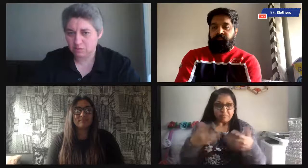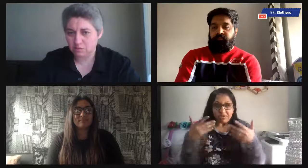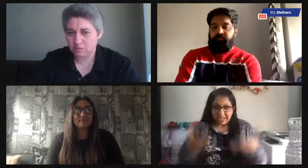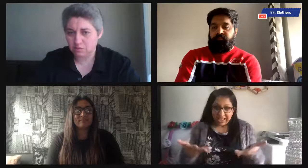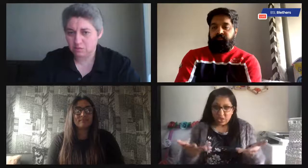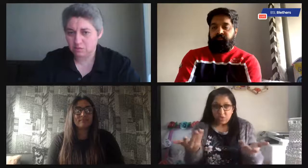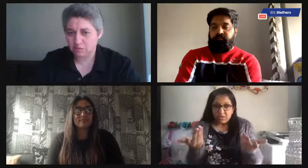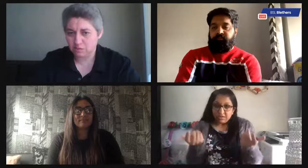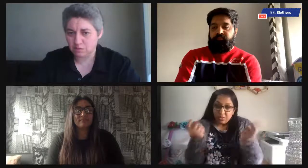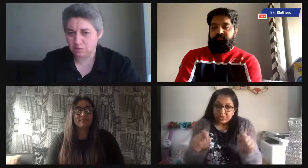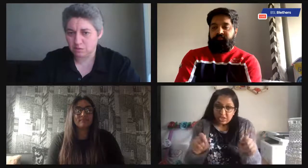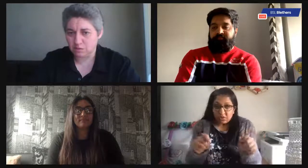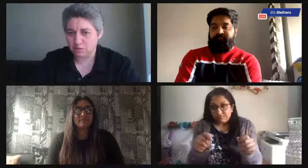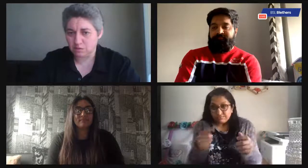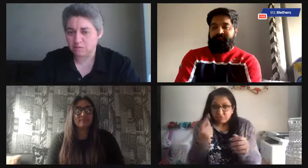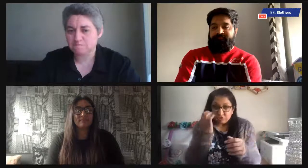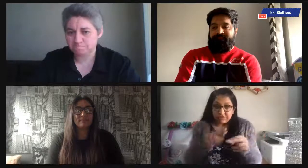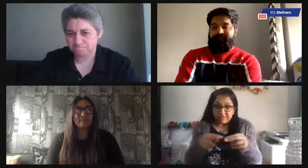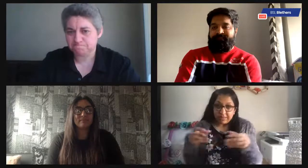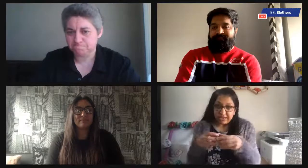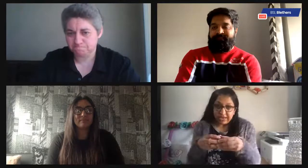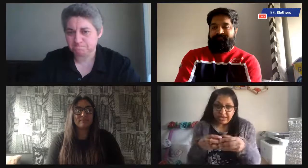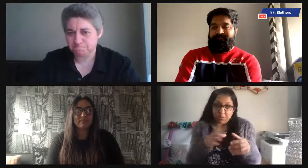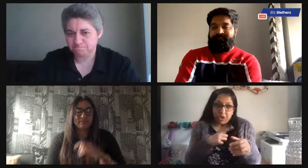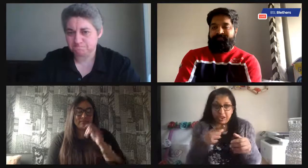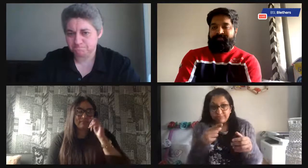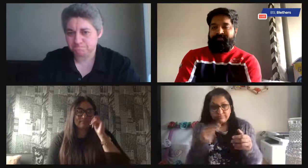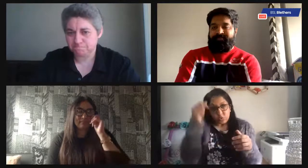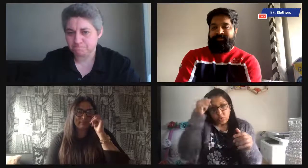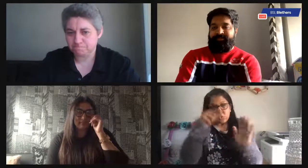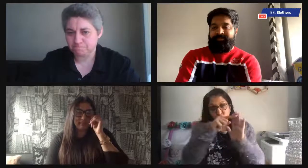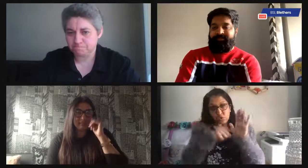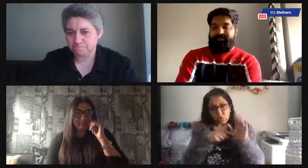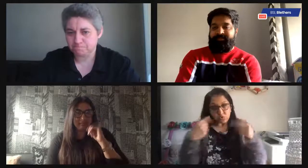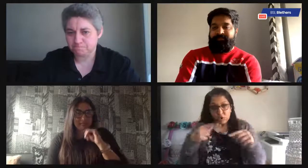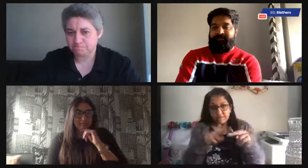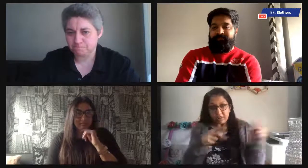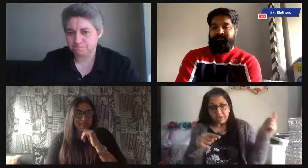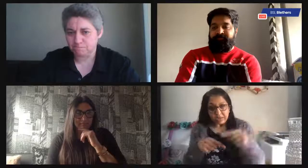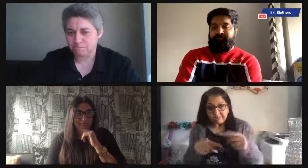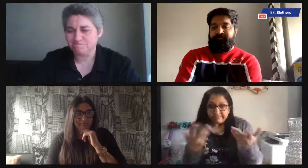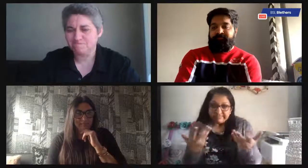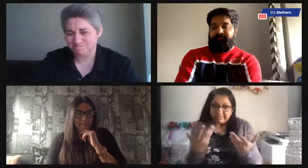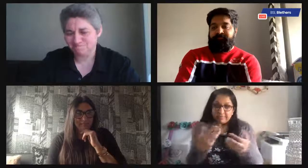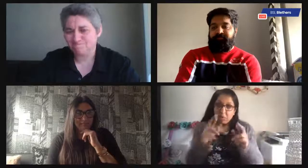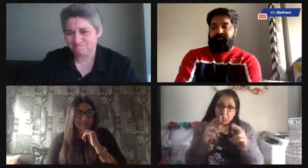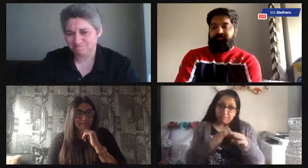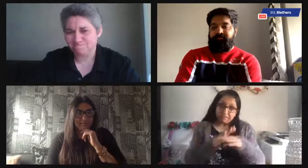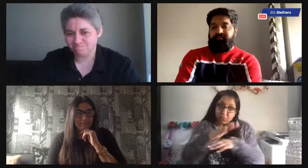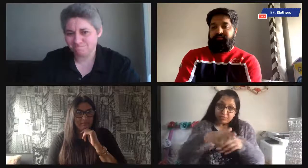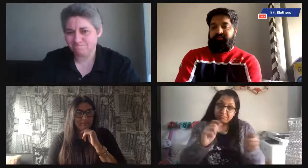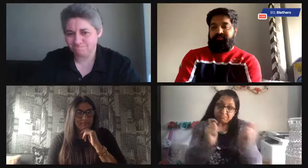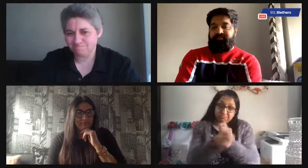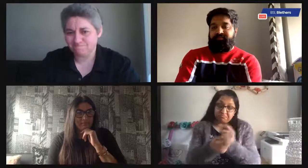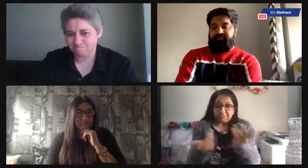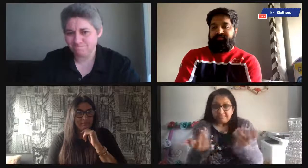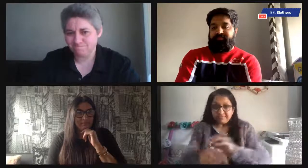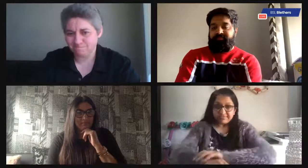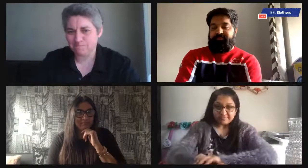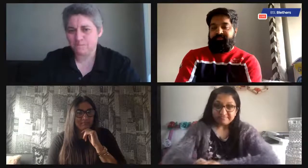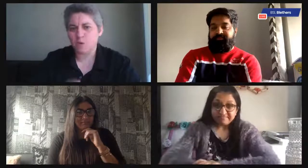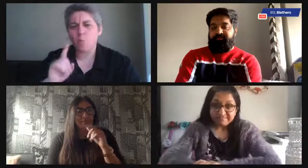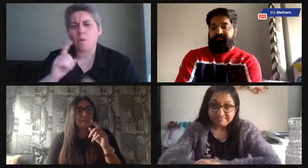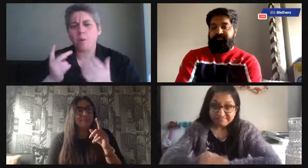Prophet Muhammad, peace be upon him. And obviously, because of lockdown, we're not allowed, because it's